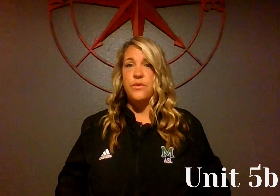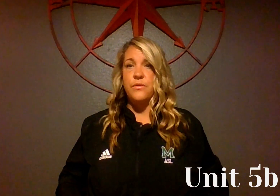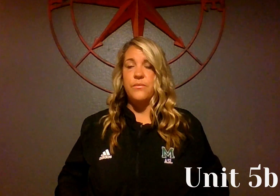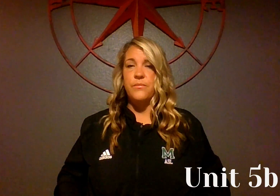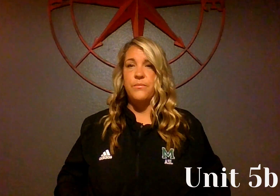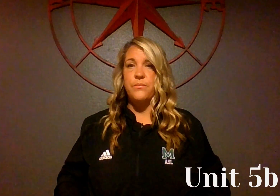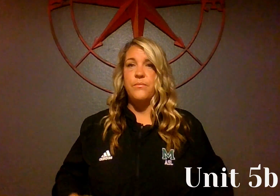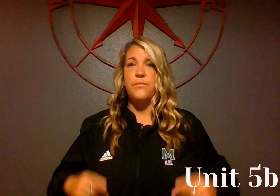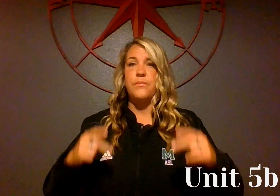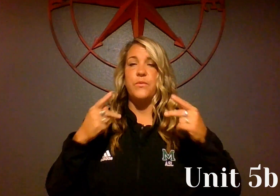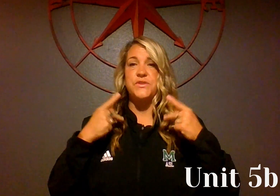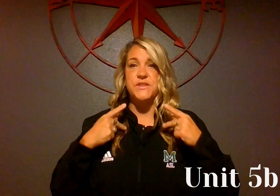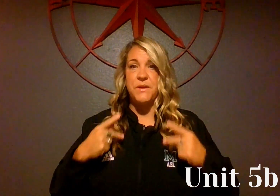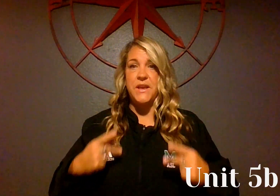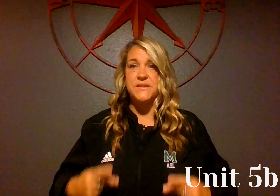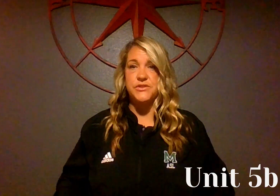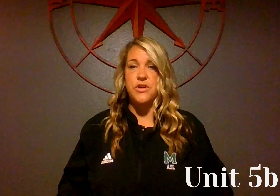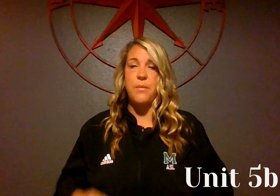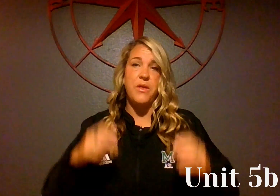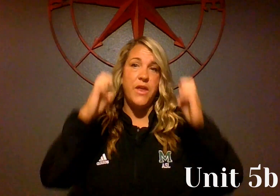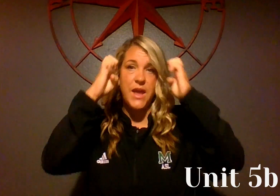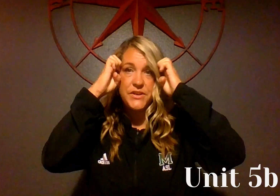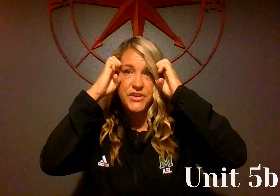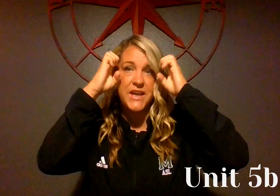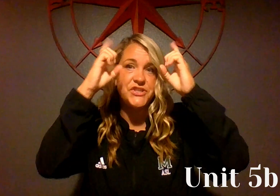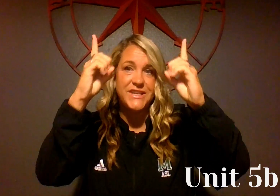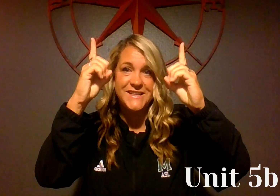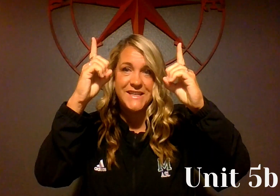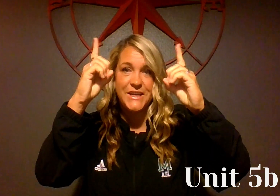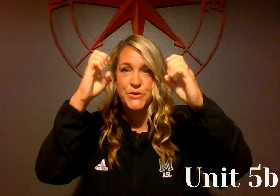Physical, which is P's that drop, and then education is E to a